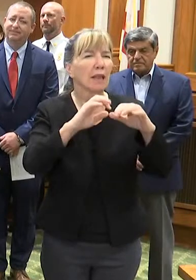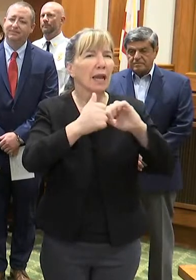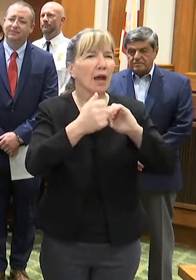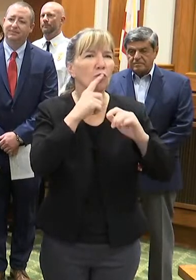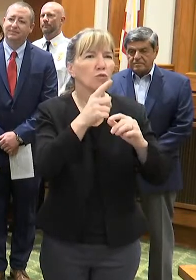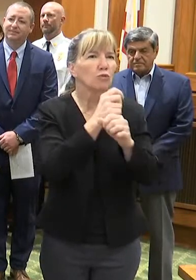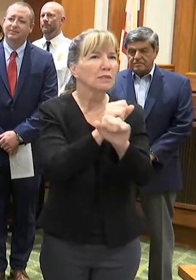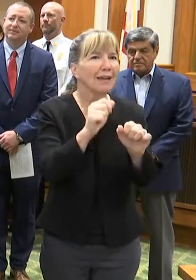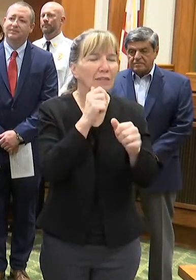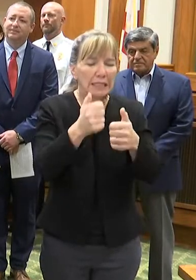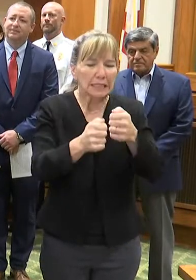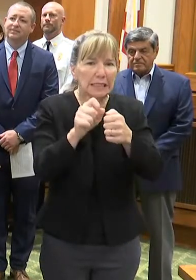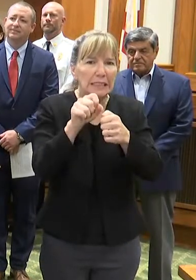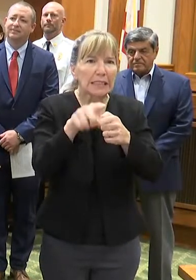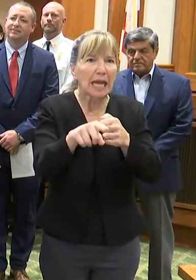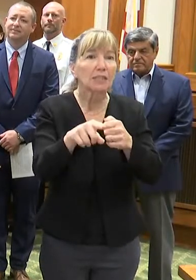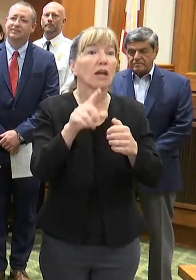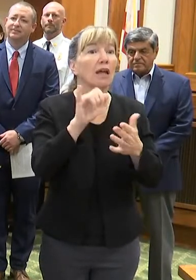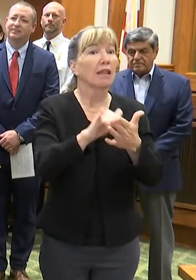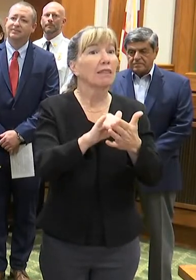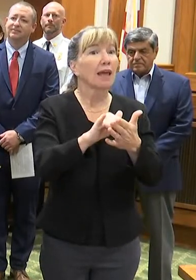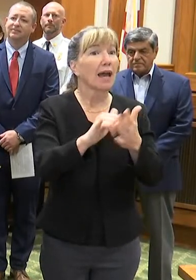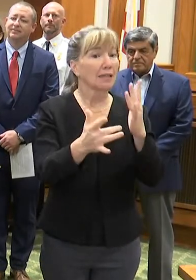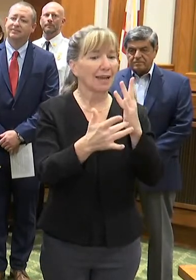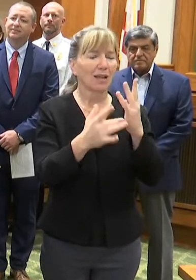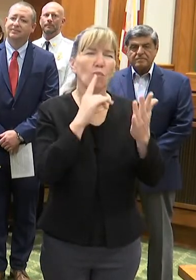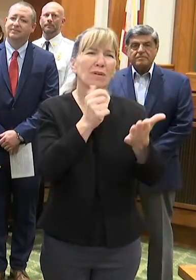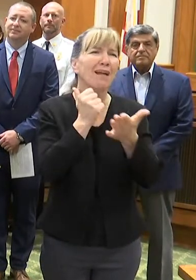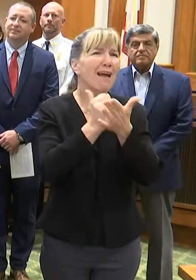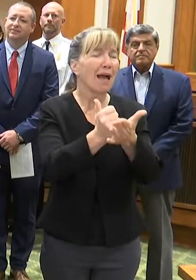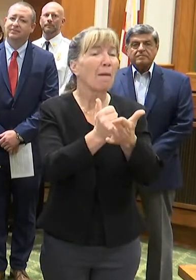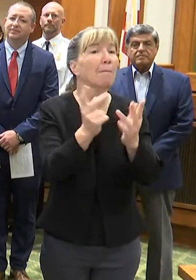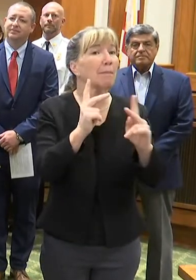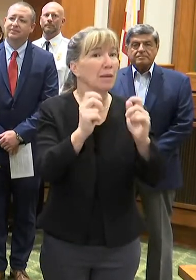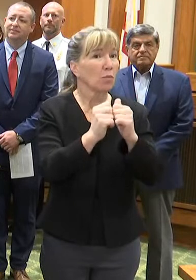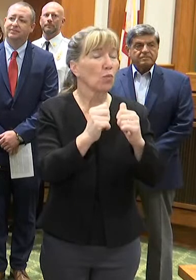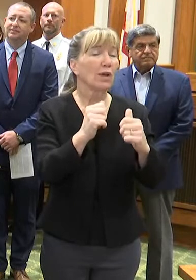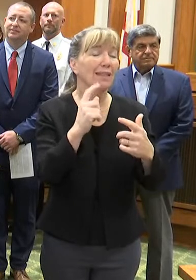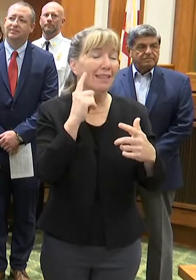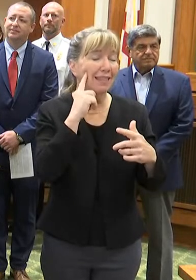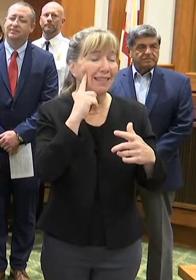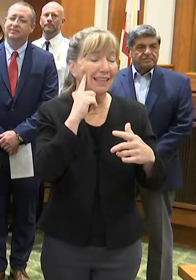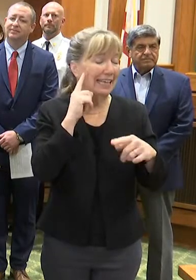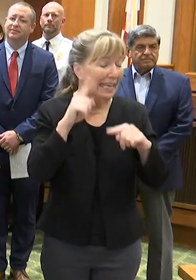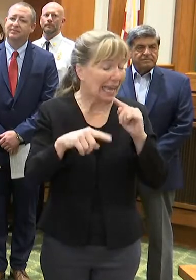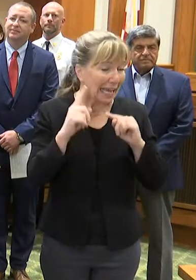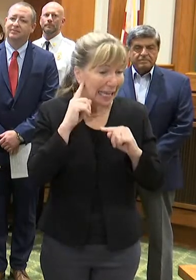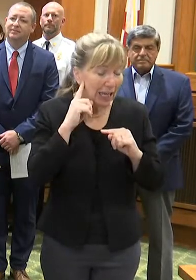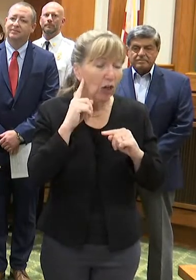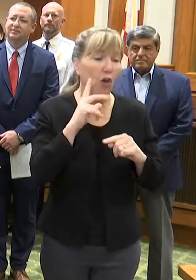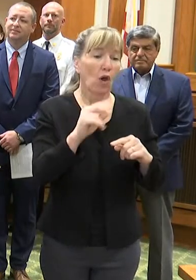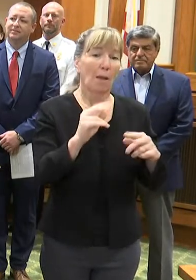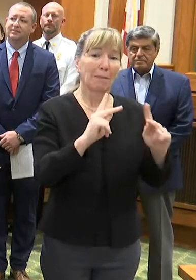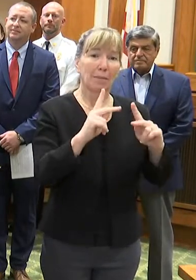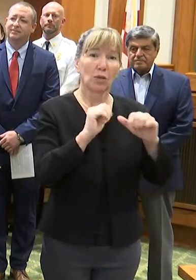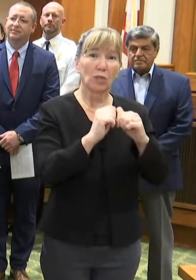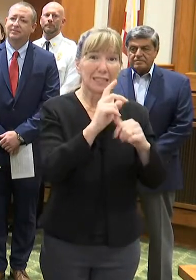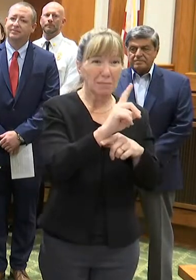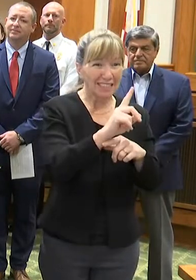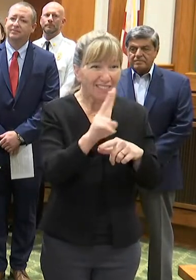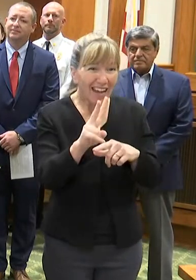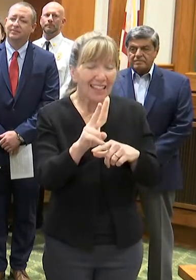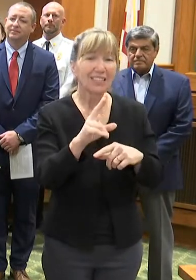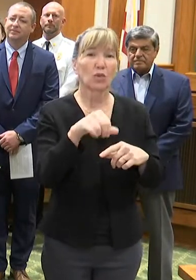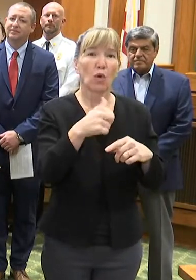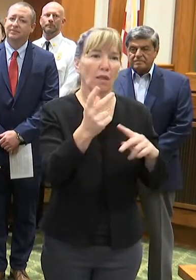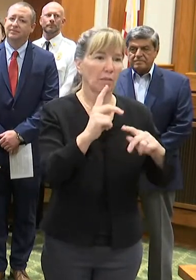This new technology will be a tremendous improvement for people with hearing impairments, domestic violence victims, and for others who are in dangerous